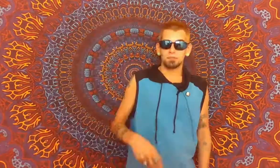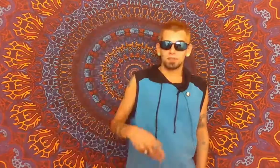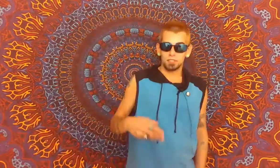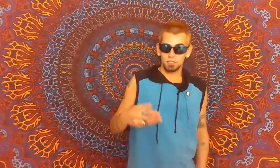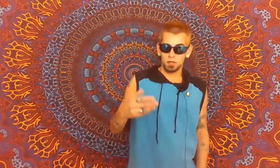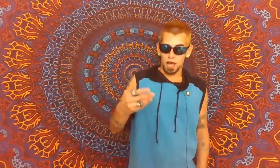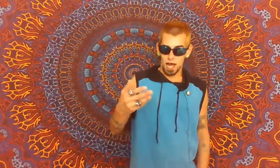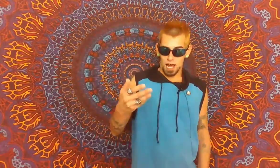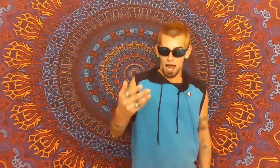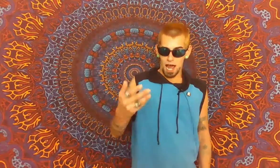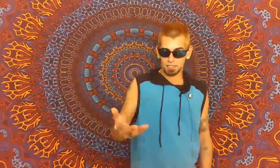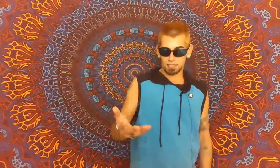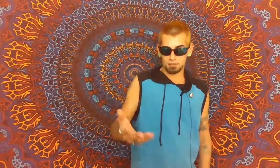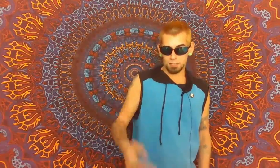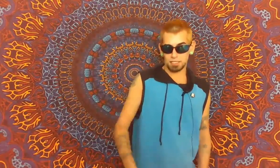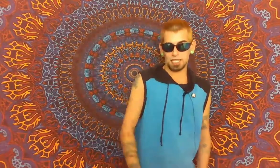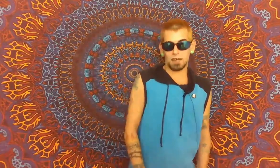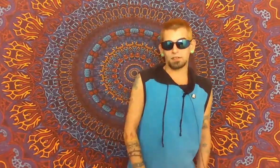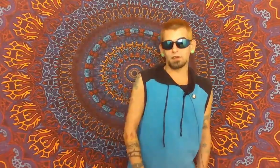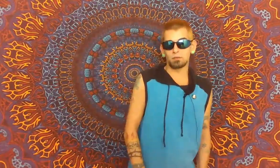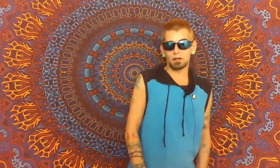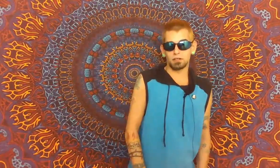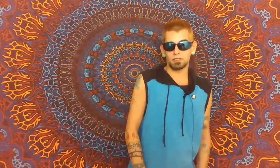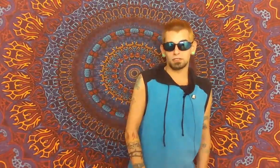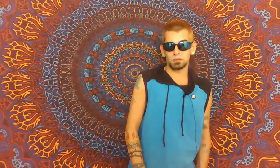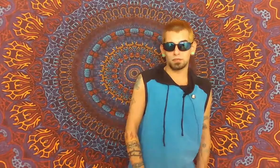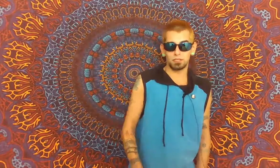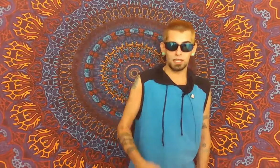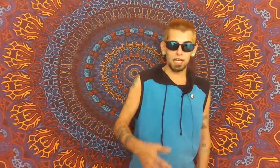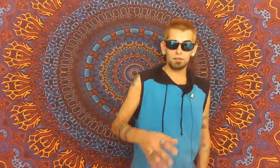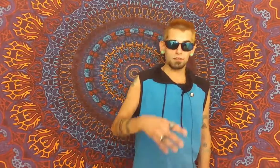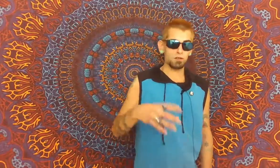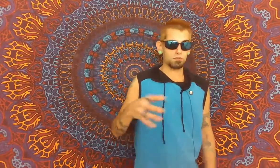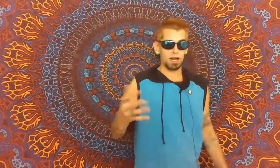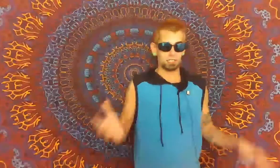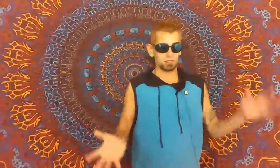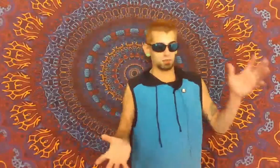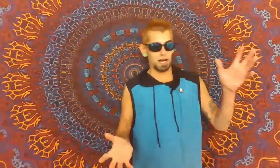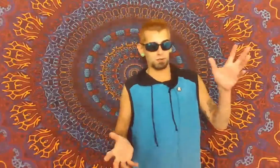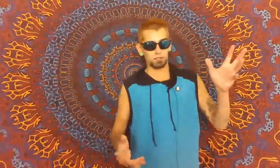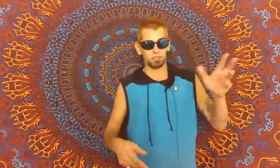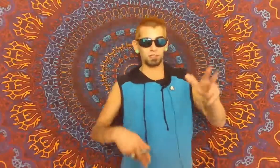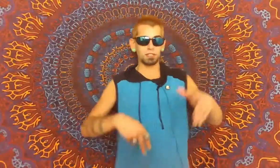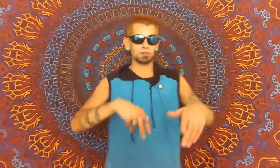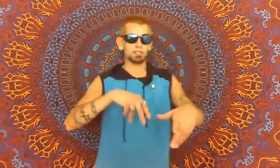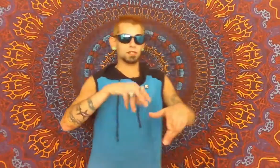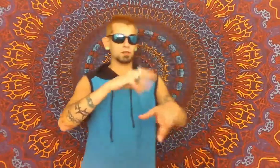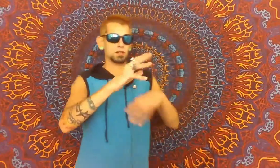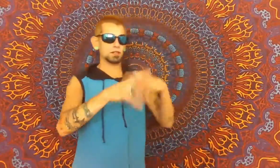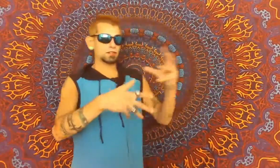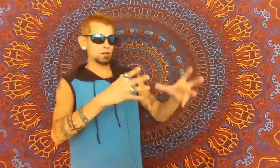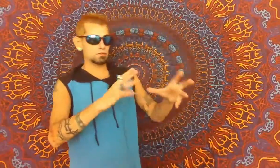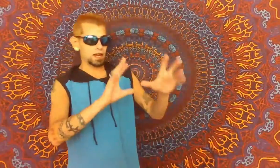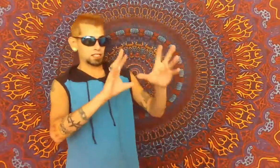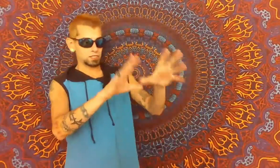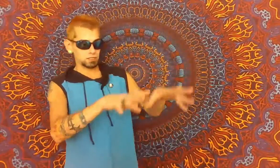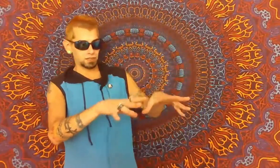And so Alex and Melissa have their own part in the story. They have their own magical powers, and they're going to be going on their own magical